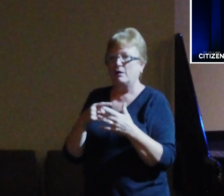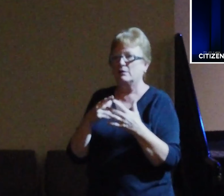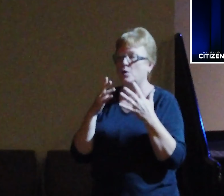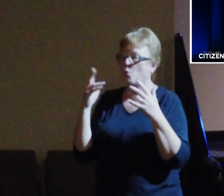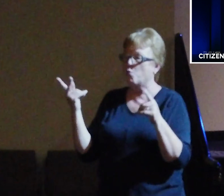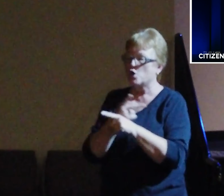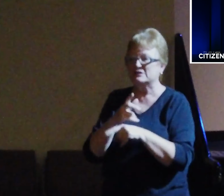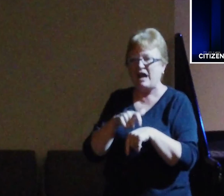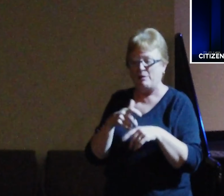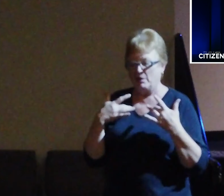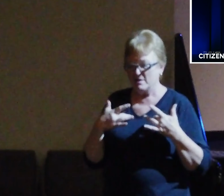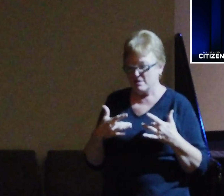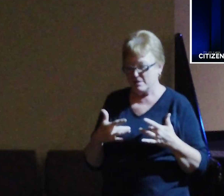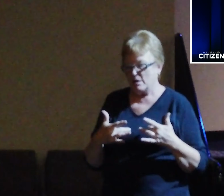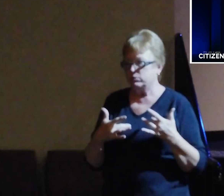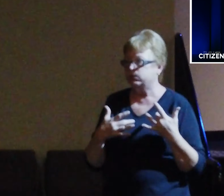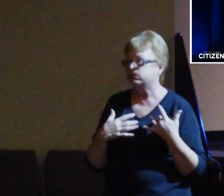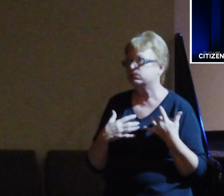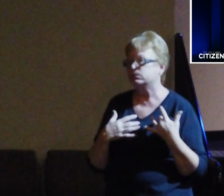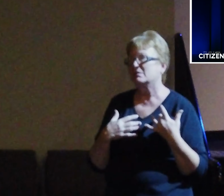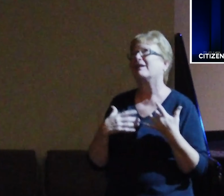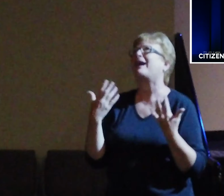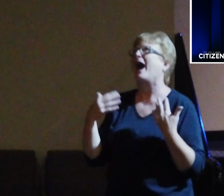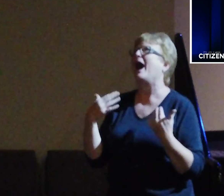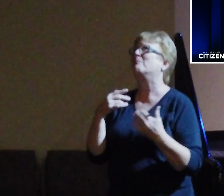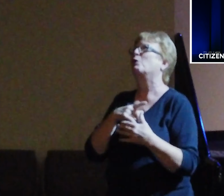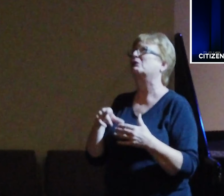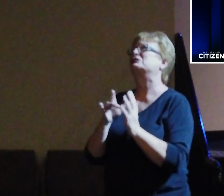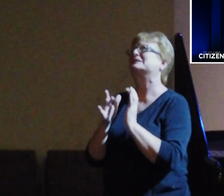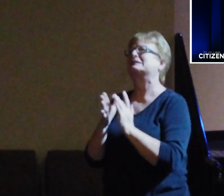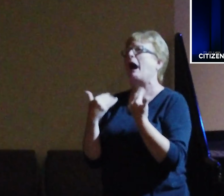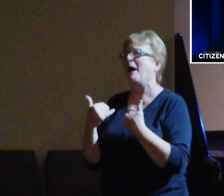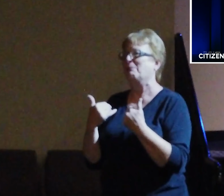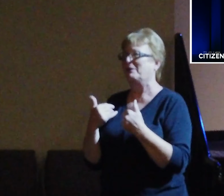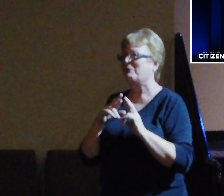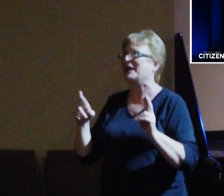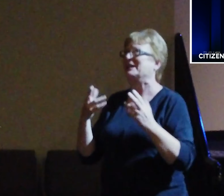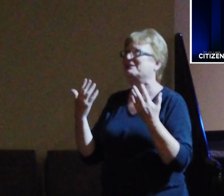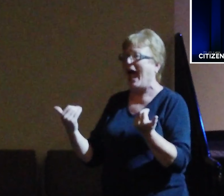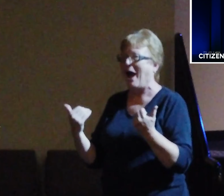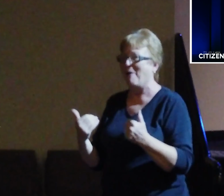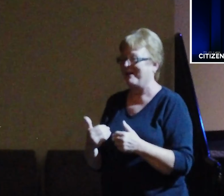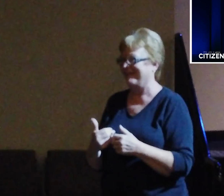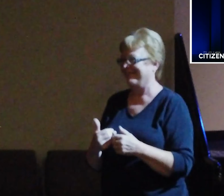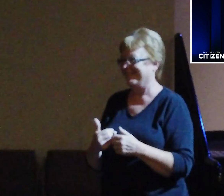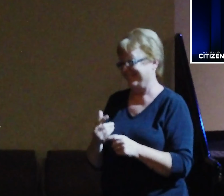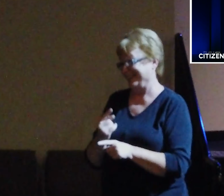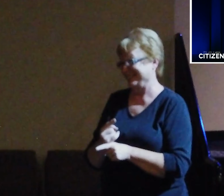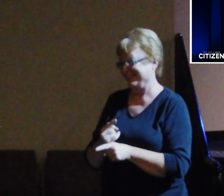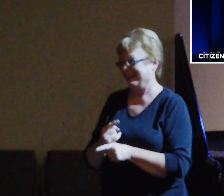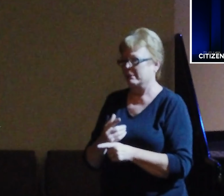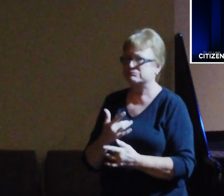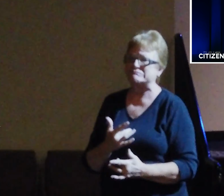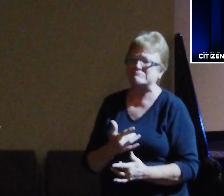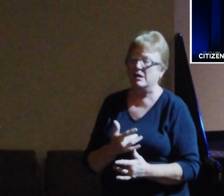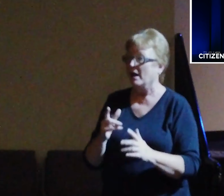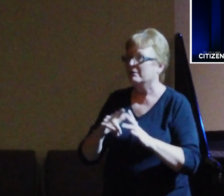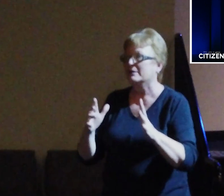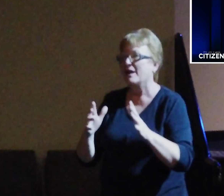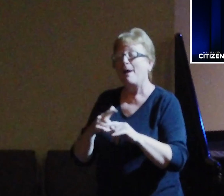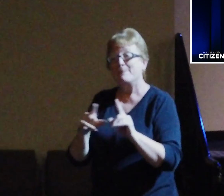say fervently and with passion, come Lord Jesus, come. That's not to say that as Christians we don't have this